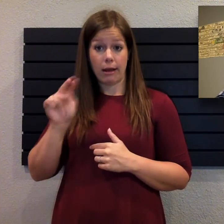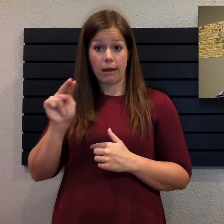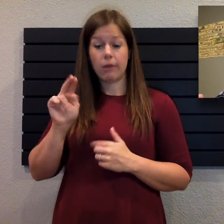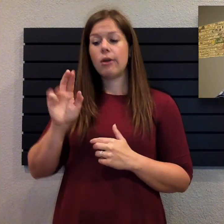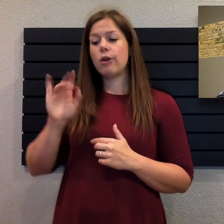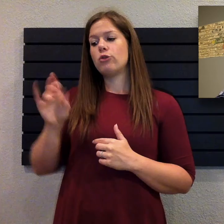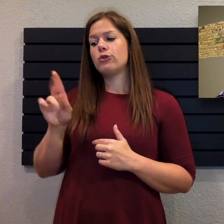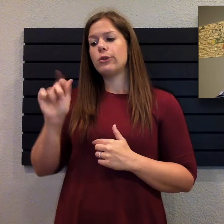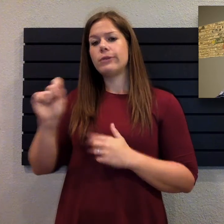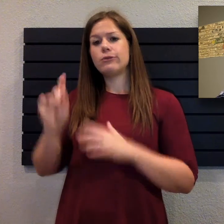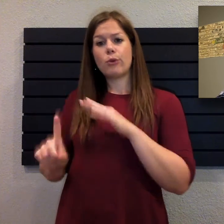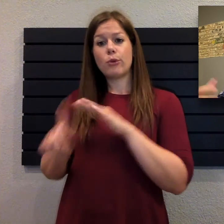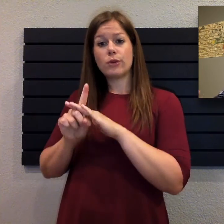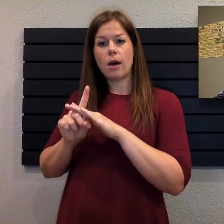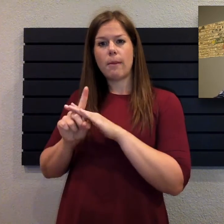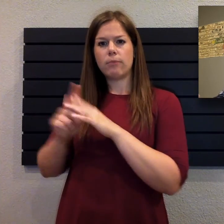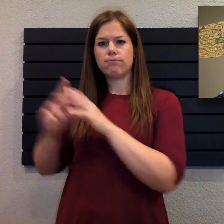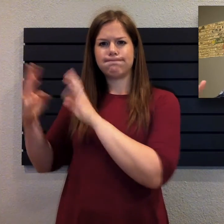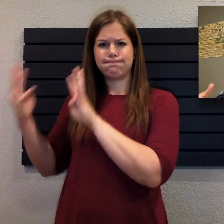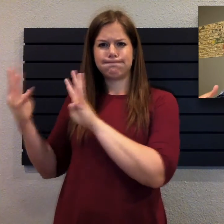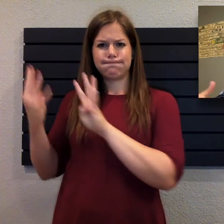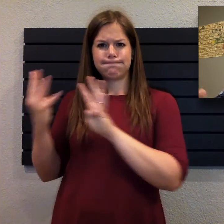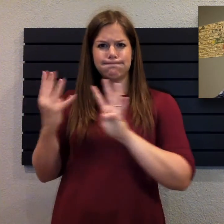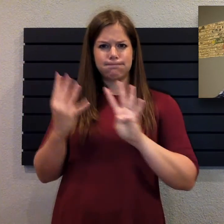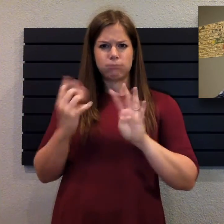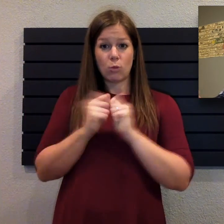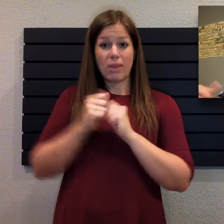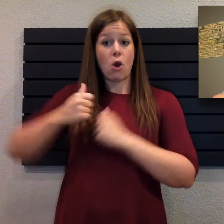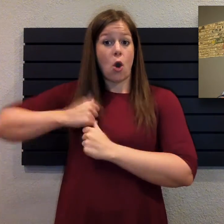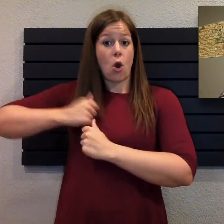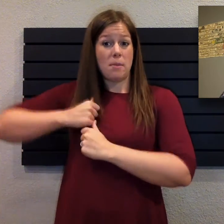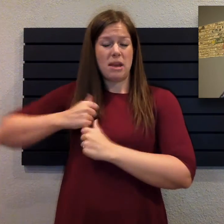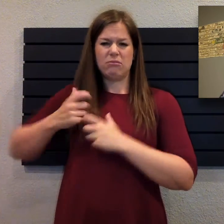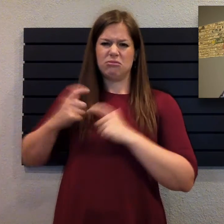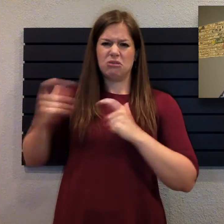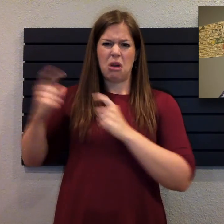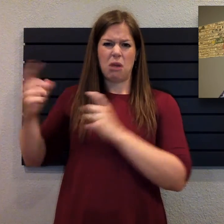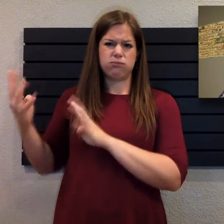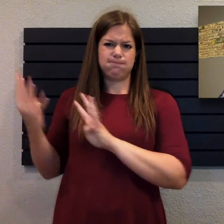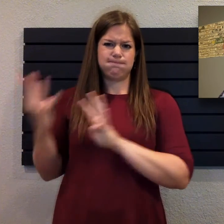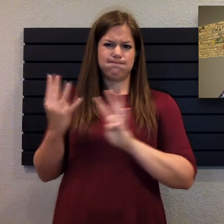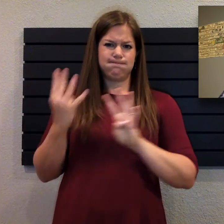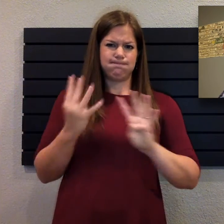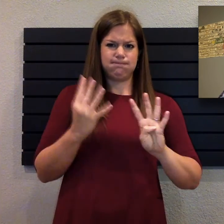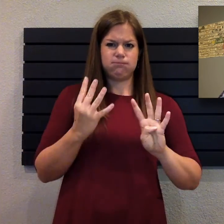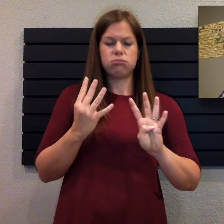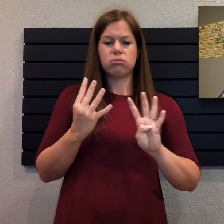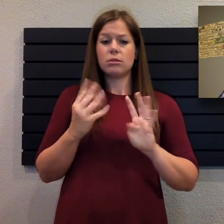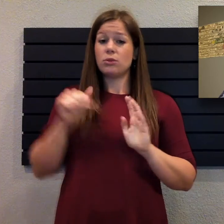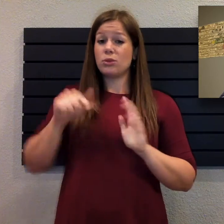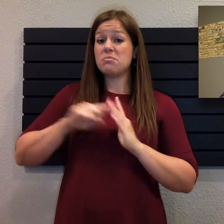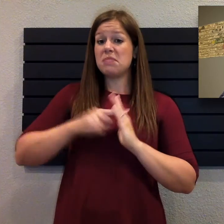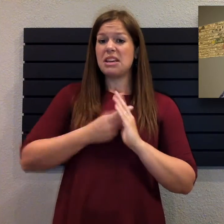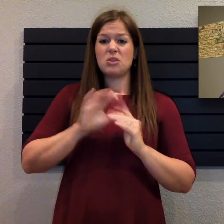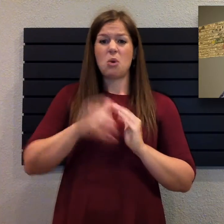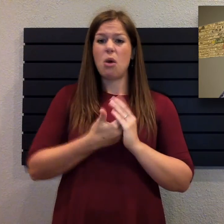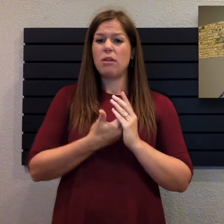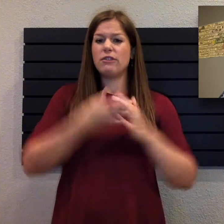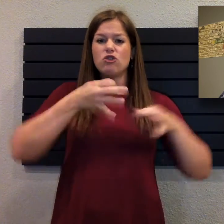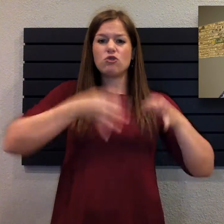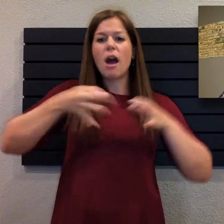garden, Judas shows up with this army, this monstrous army. This is the beginning of all of the illegal